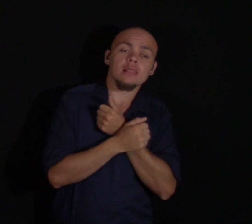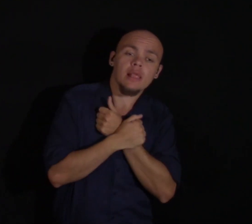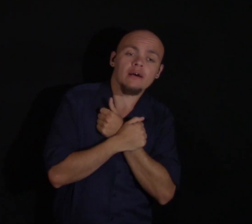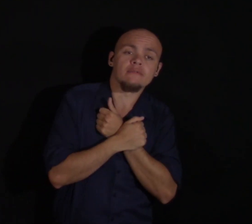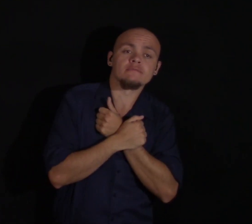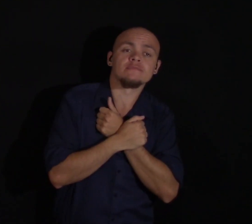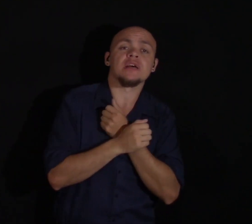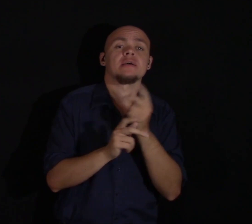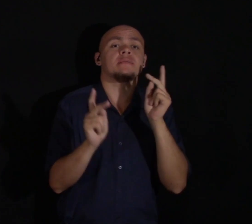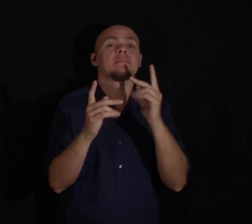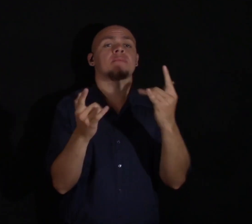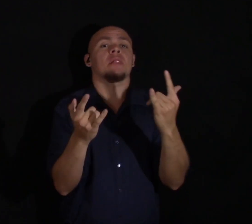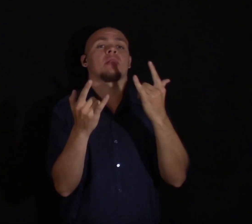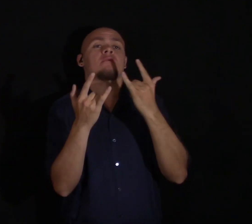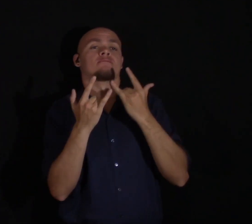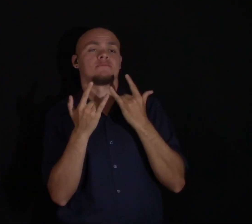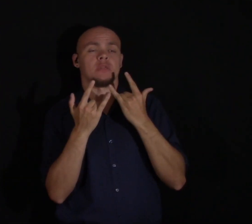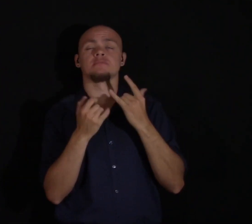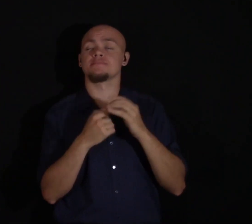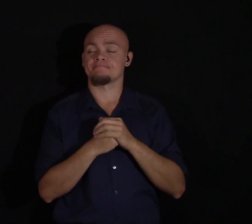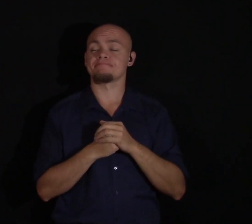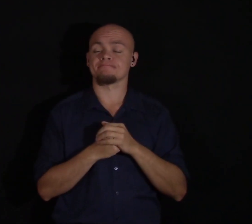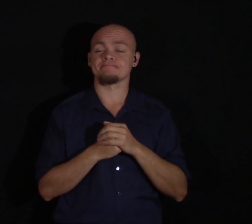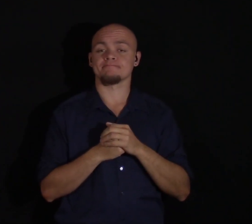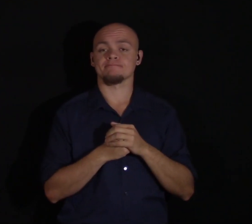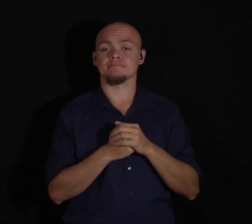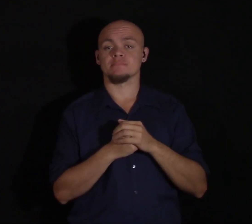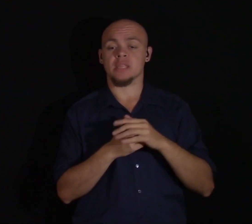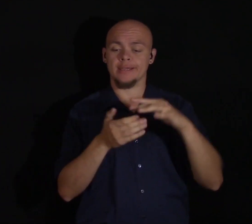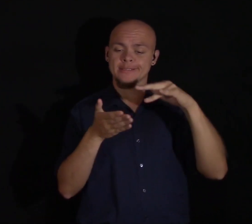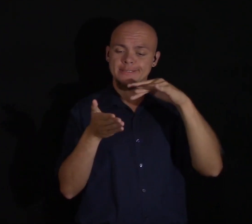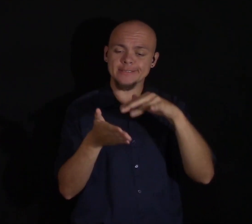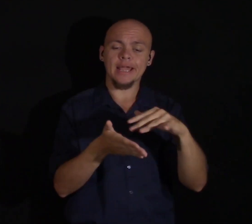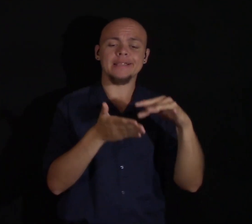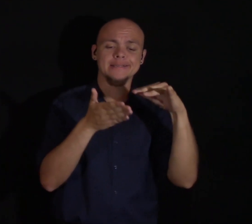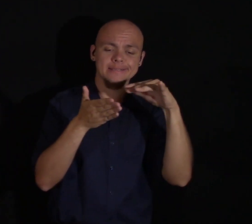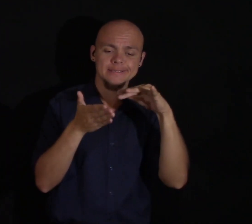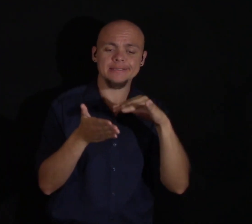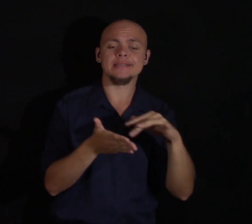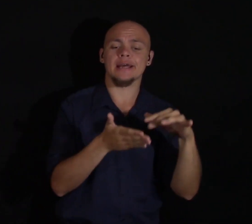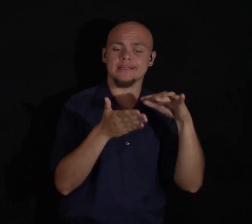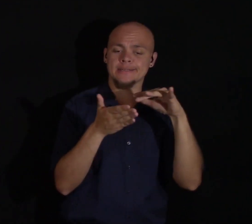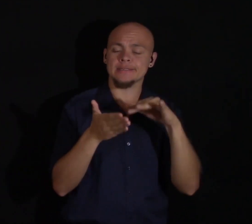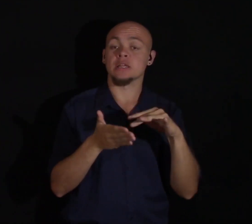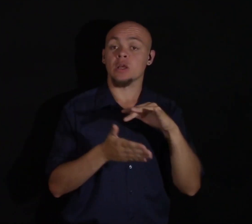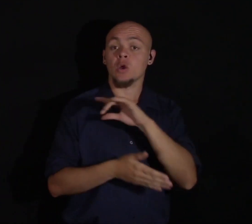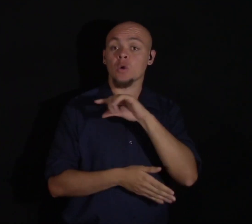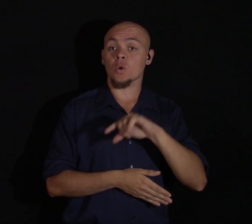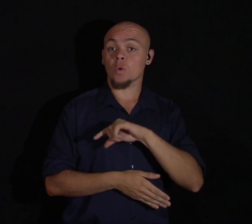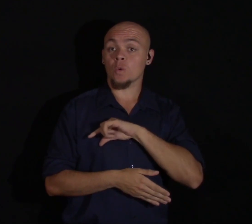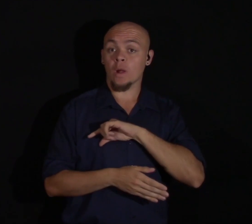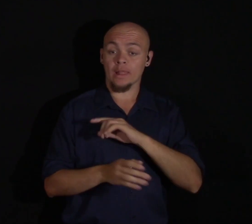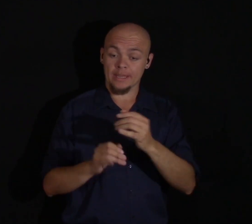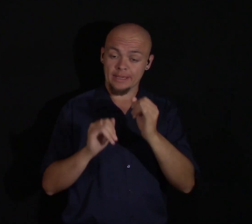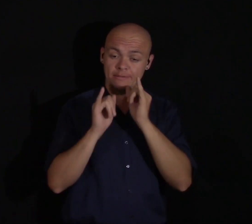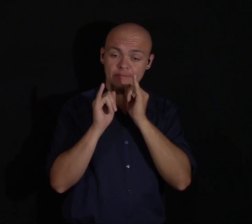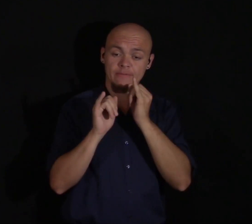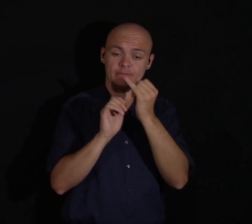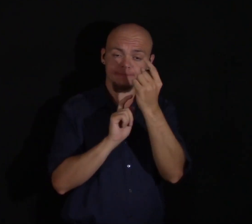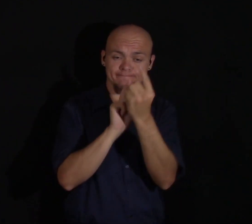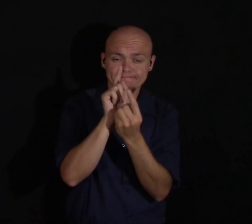and to be loved. In fact, study after study shows that the quality of our intimate